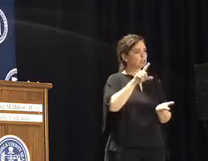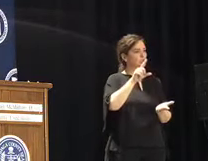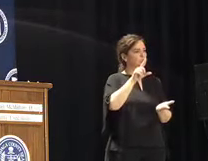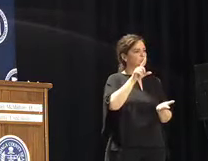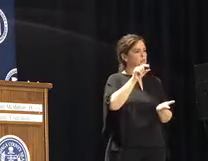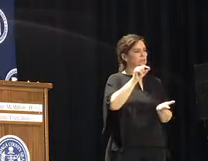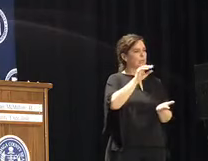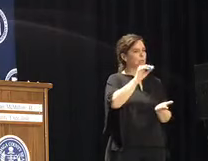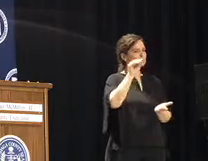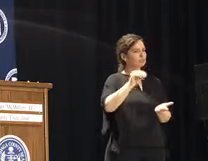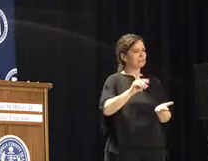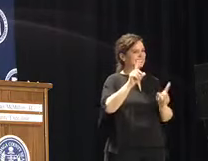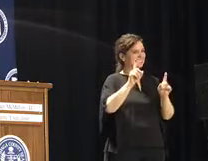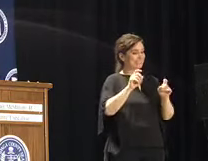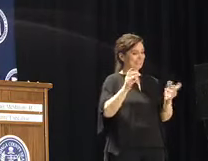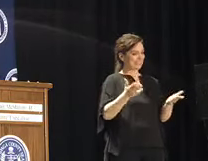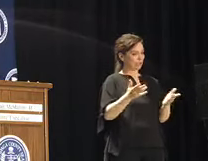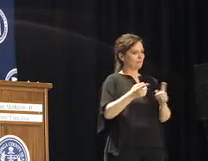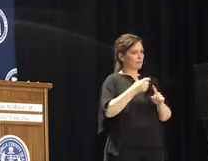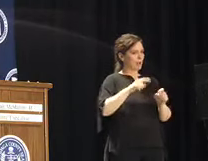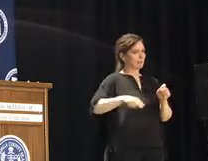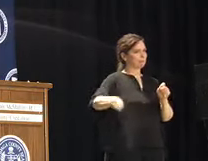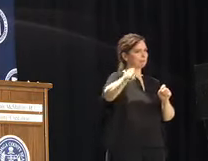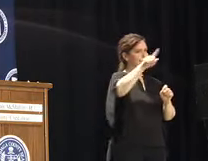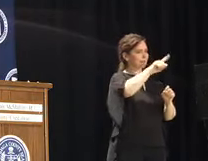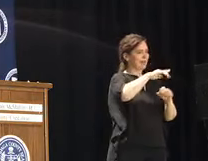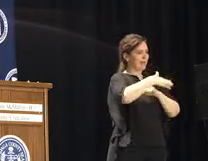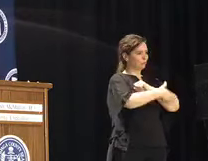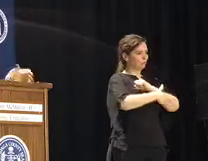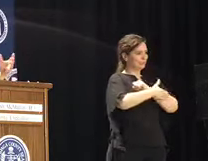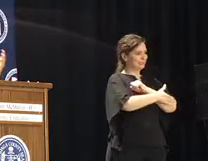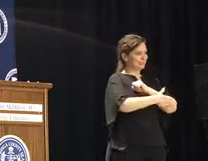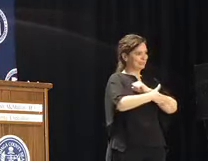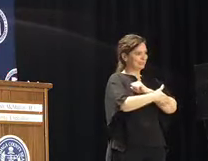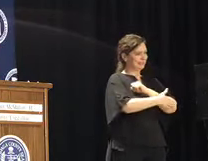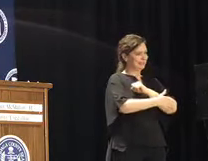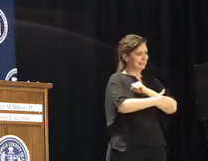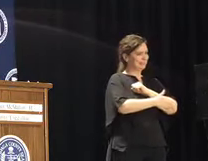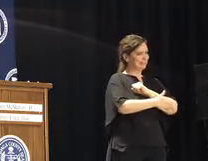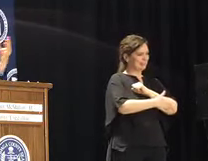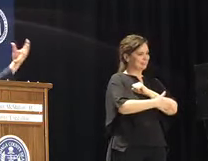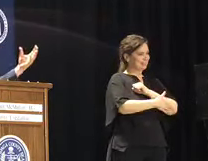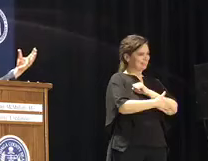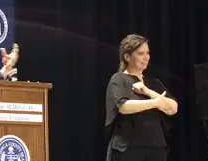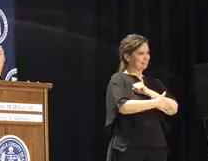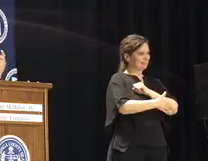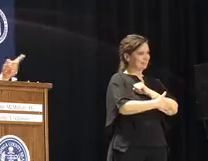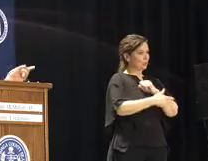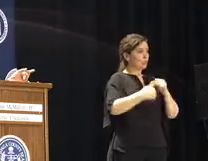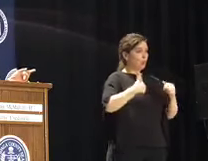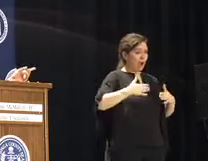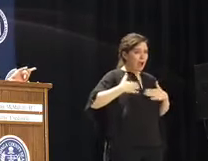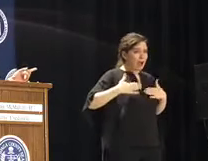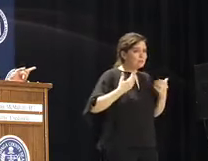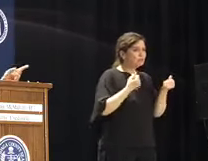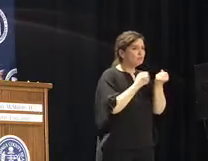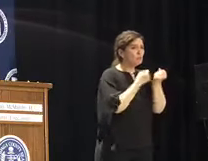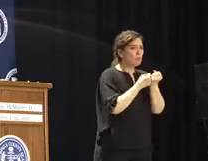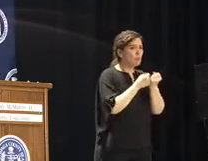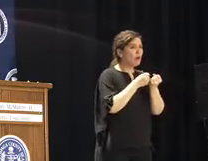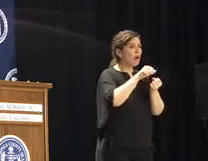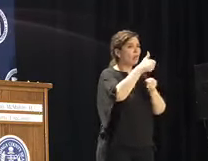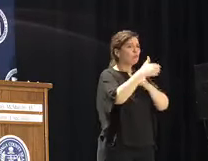be a part of that, and part of that solution, because the doctors work here for the most part. But there's been cases